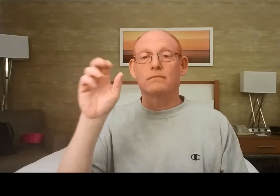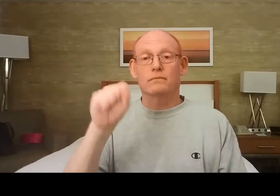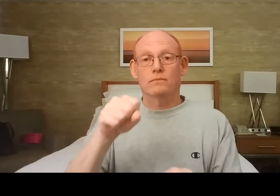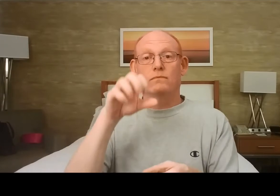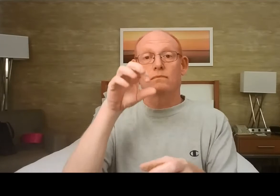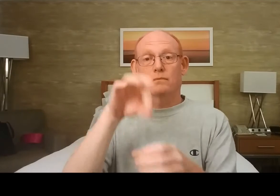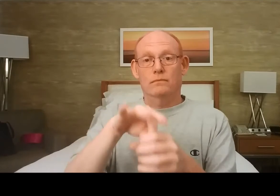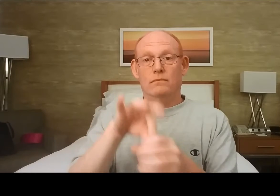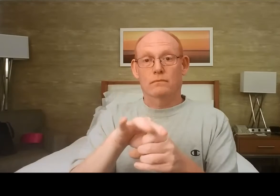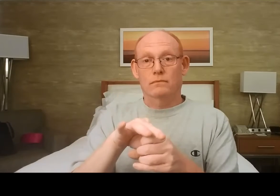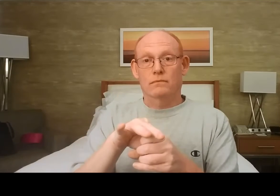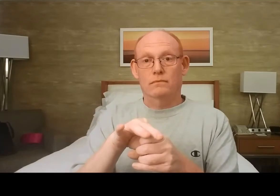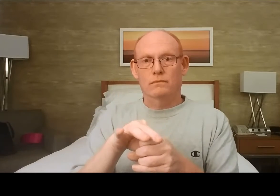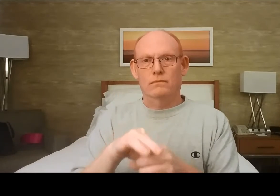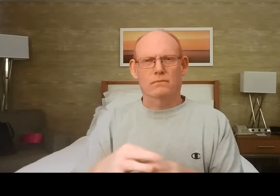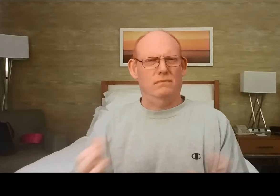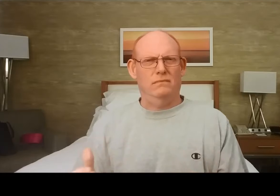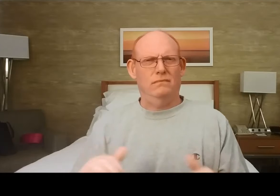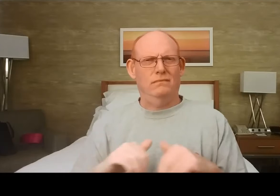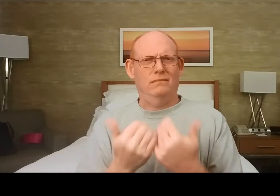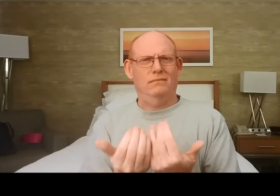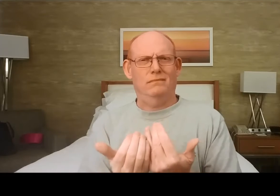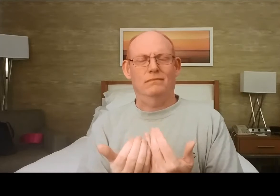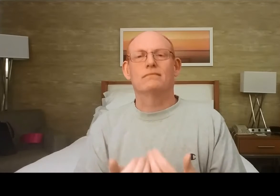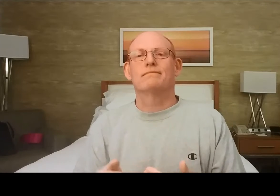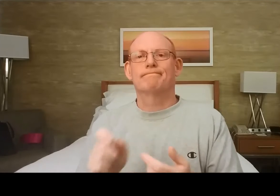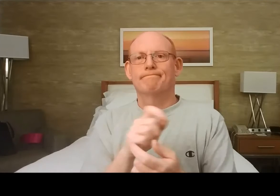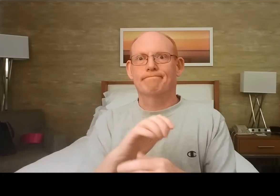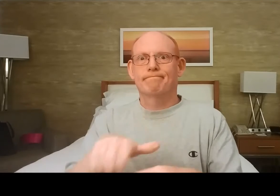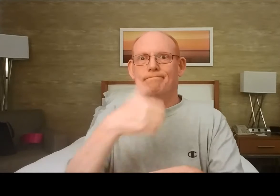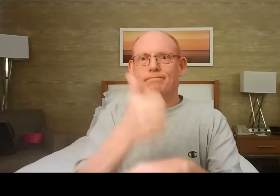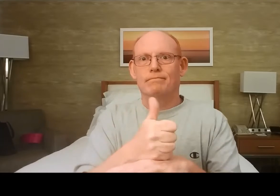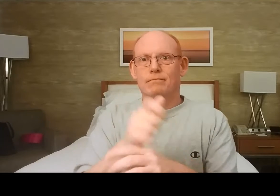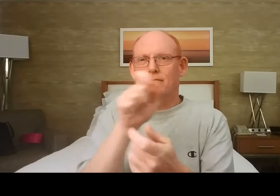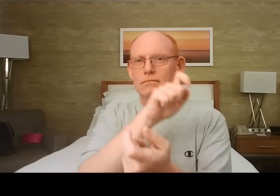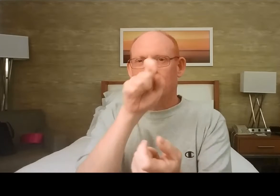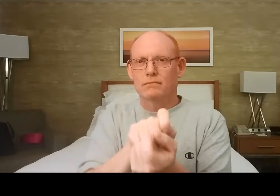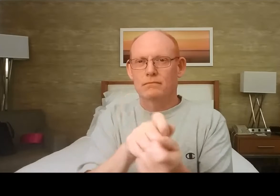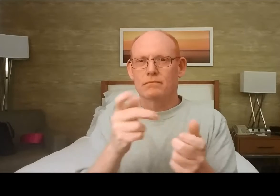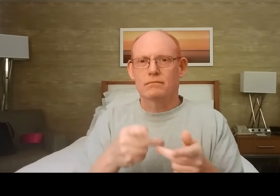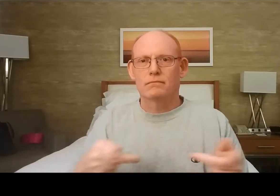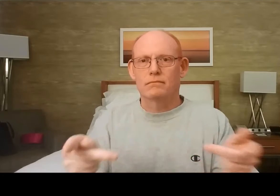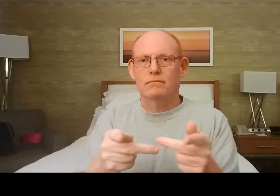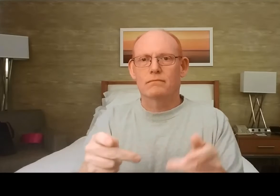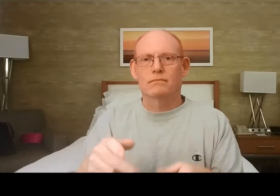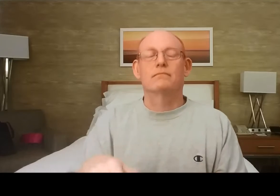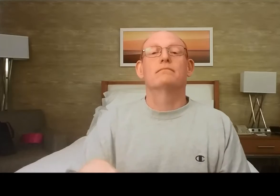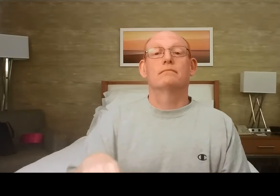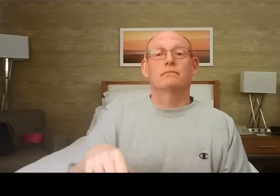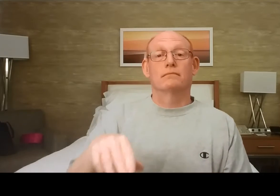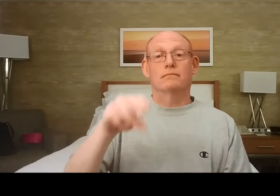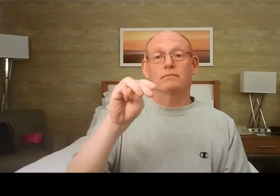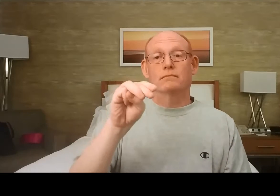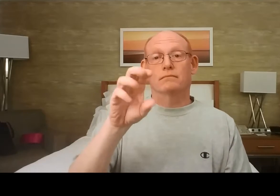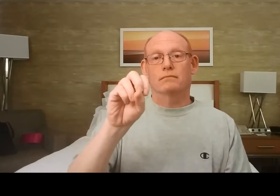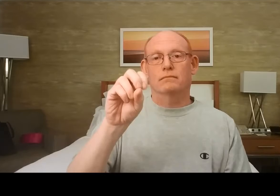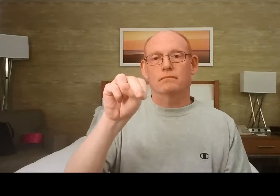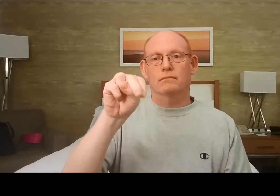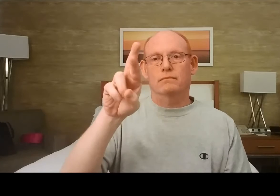So, what'll happen is there's specific places that are going to be set up all around Monroe County where you can go